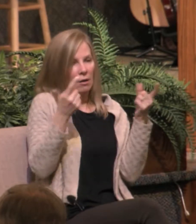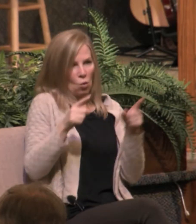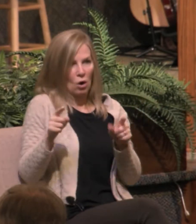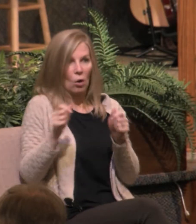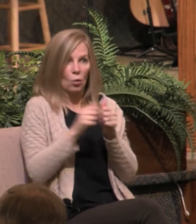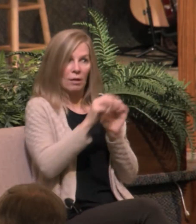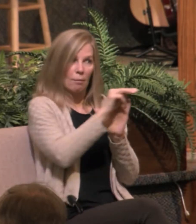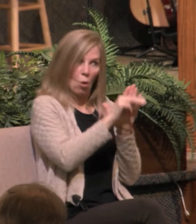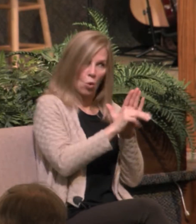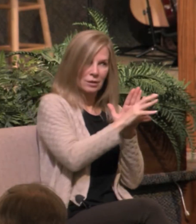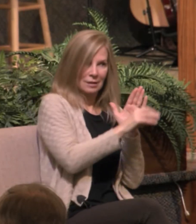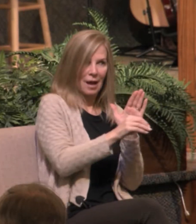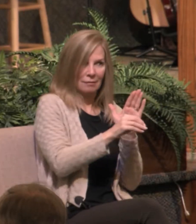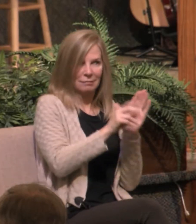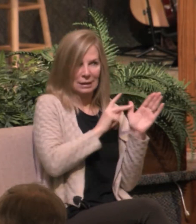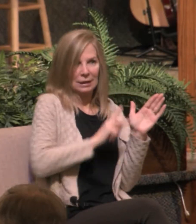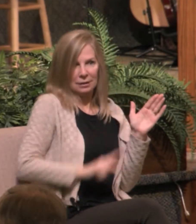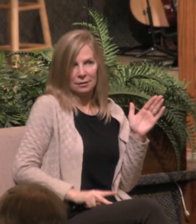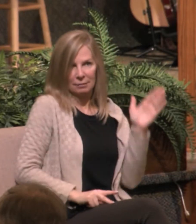Pharaoh.